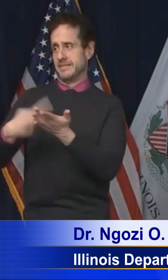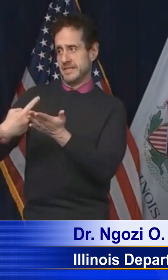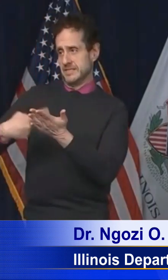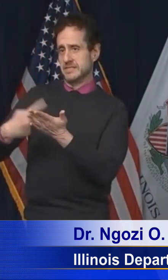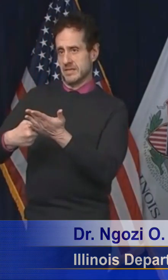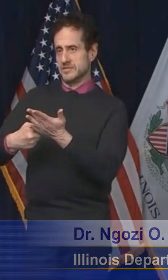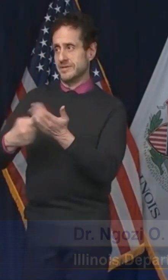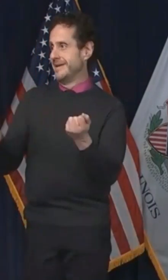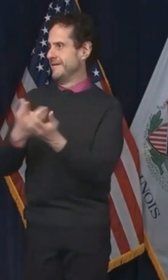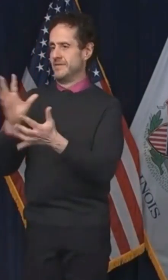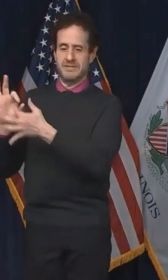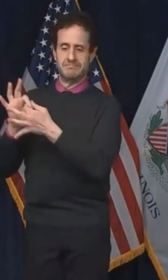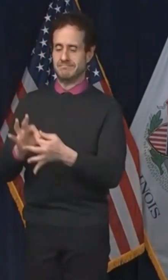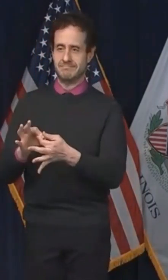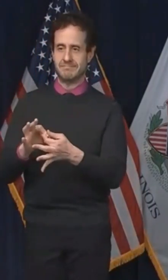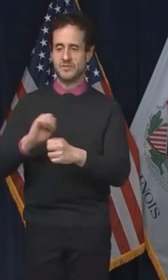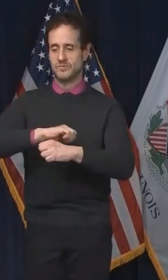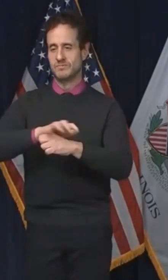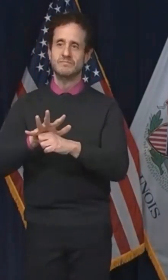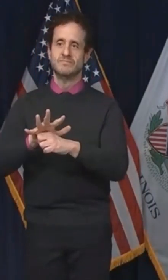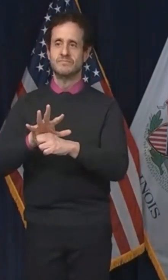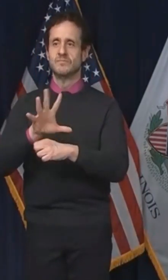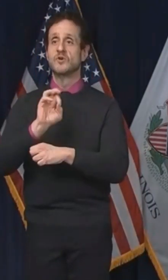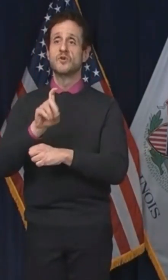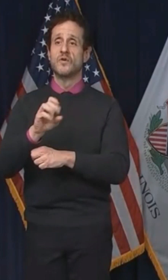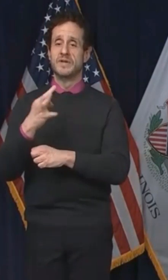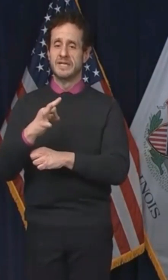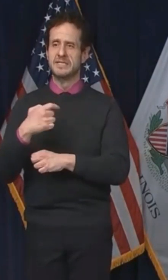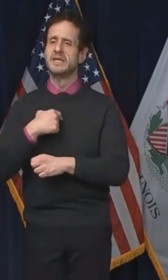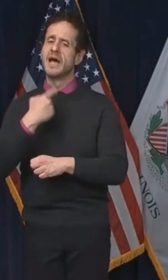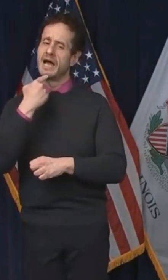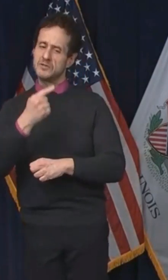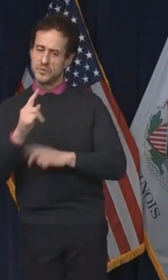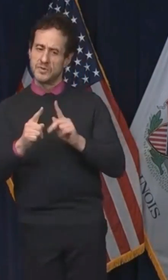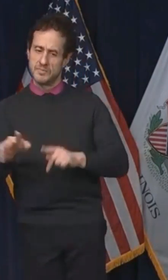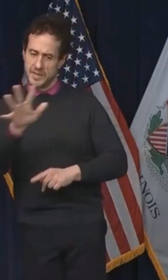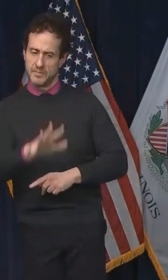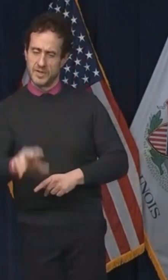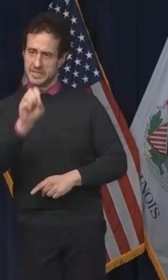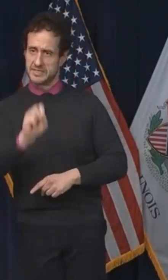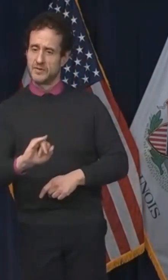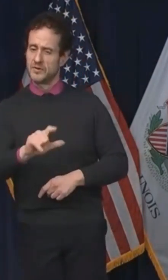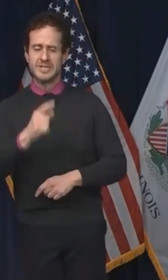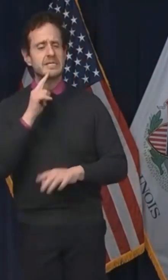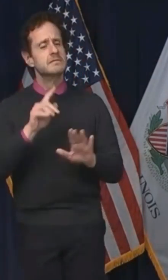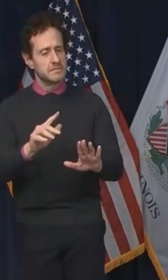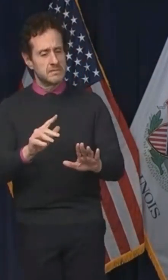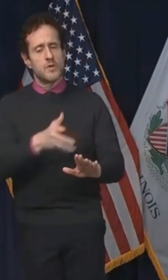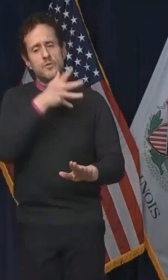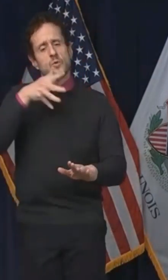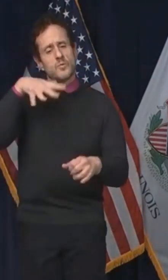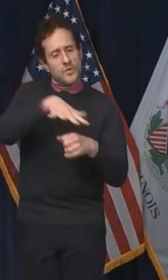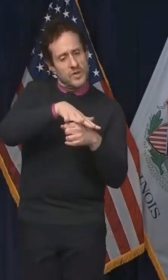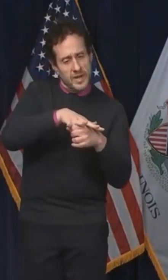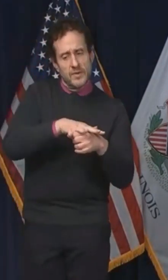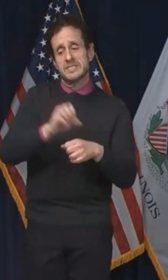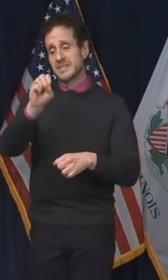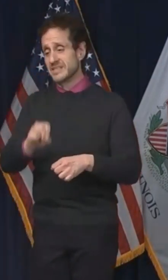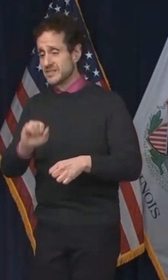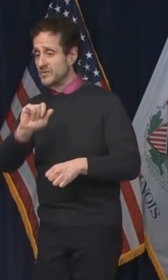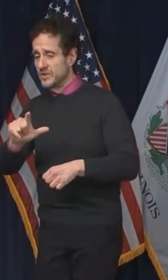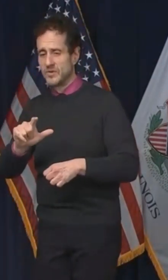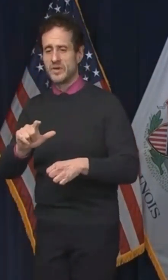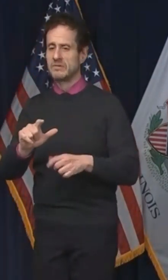around COVID-19, and my message to them was that even in the rural areas of the state,